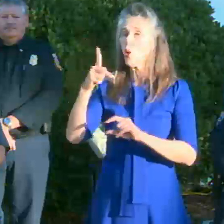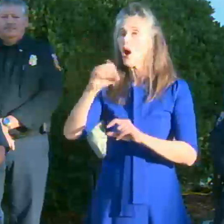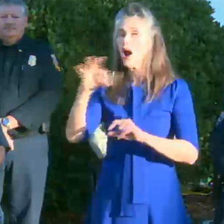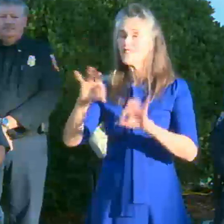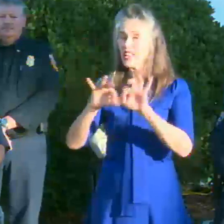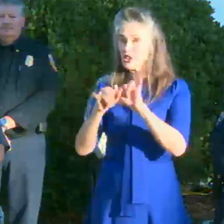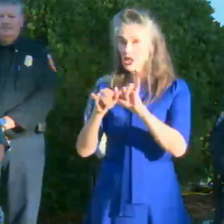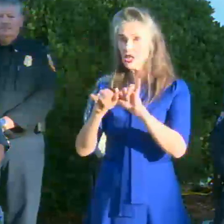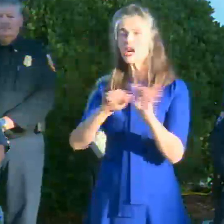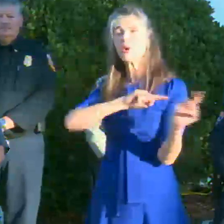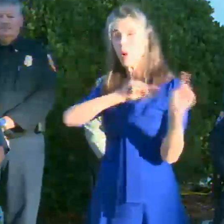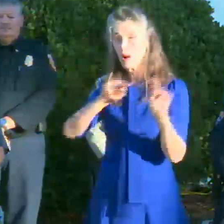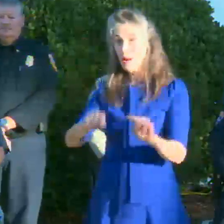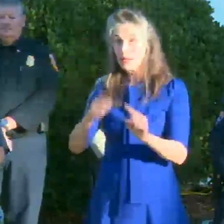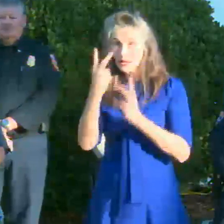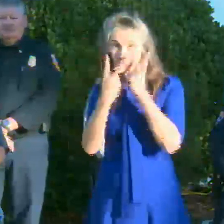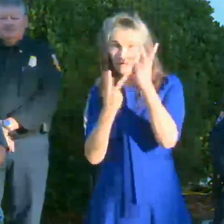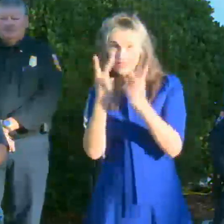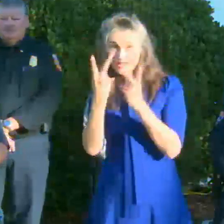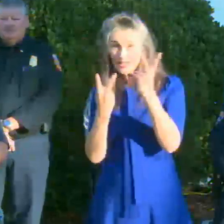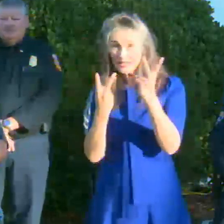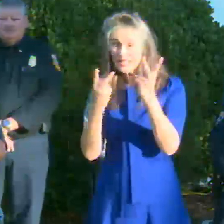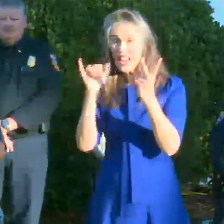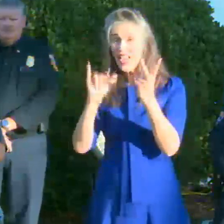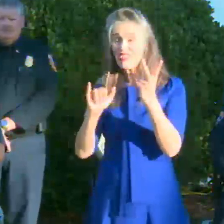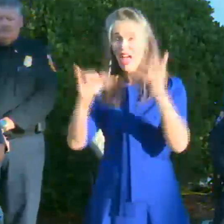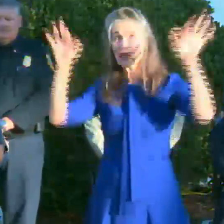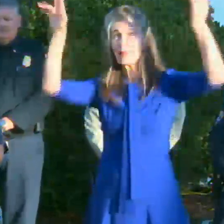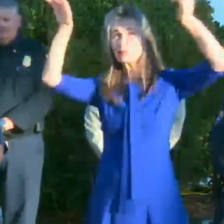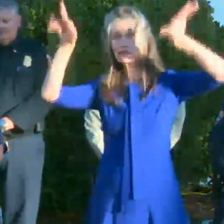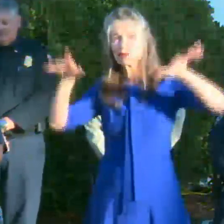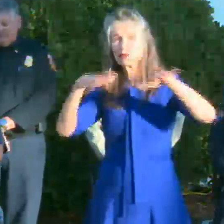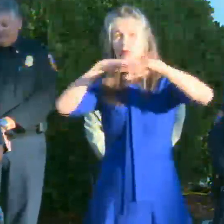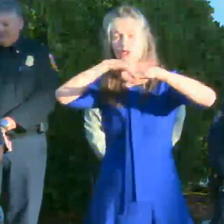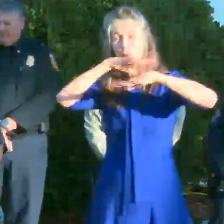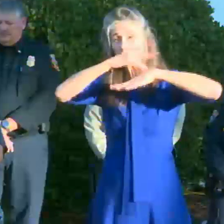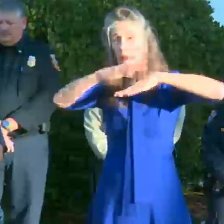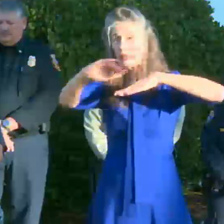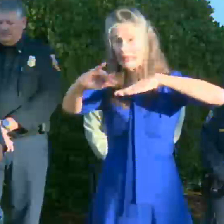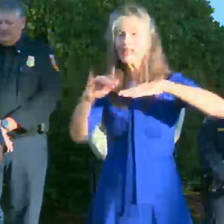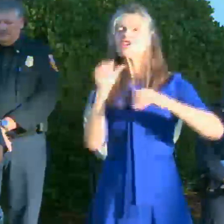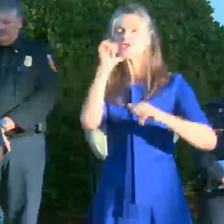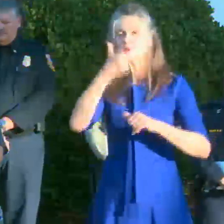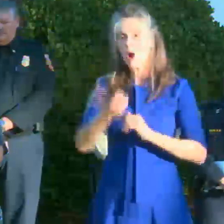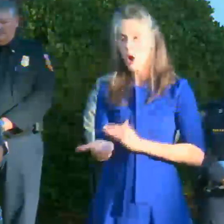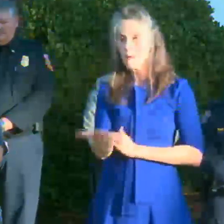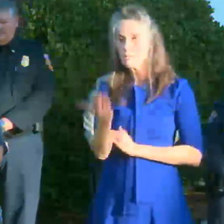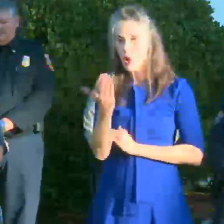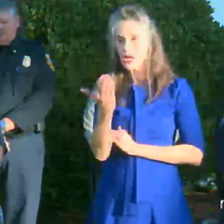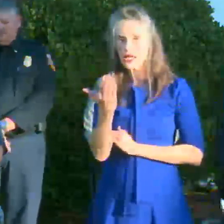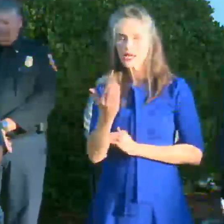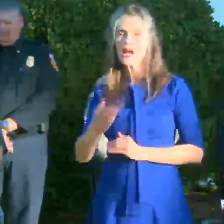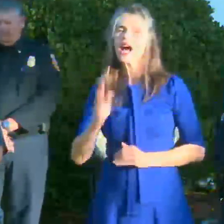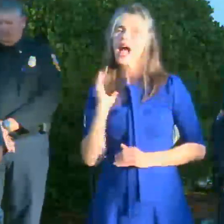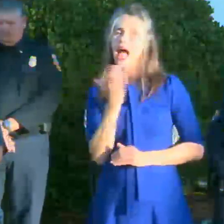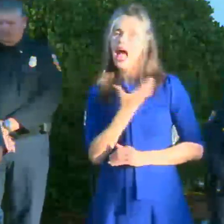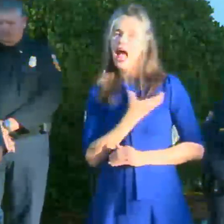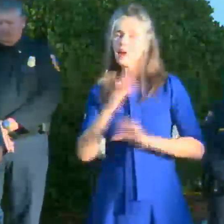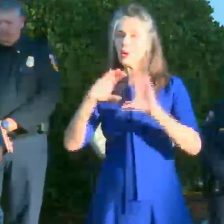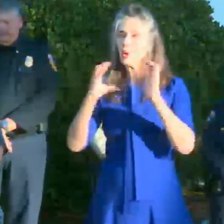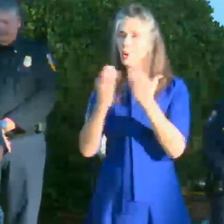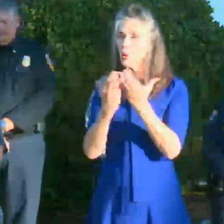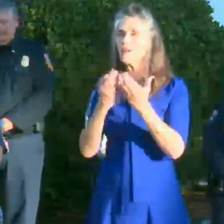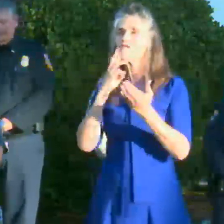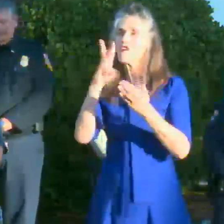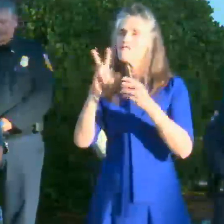basin sites tomorrow morning. Our crews, both flood control and public works transportation, are clearing debris from roads and